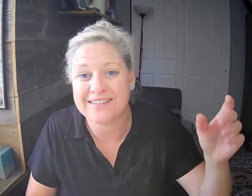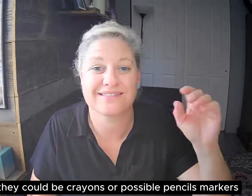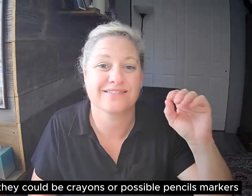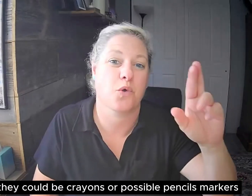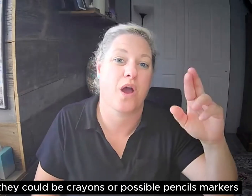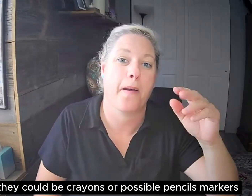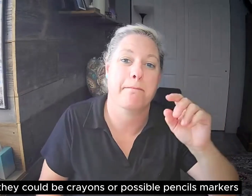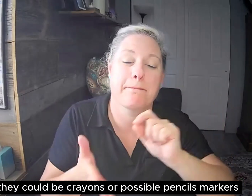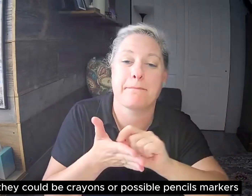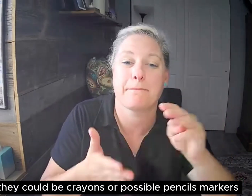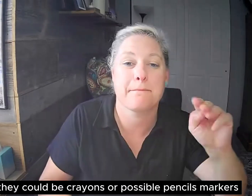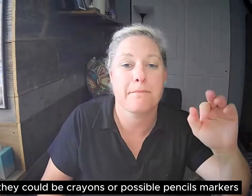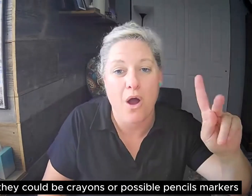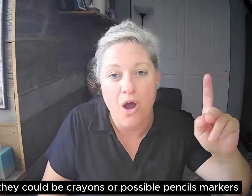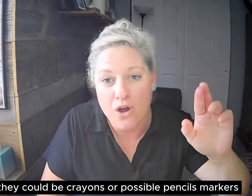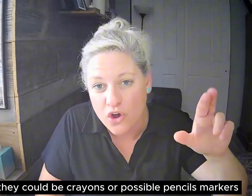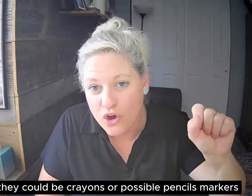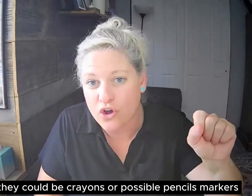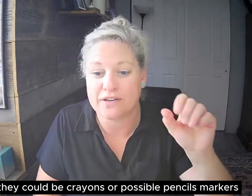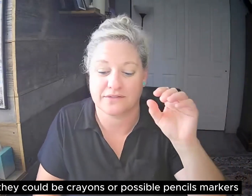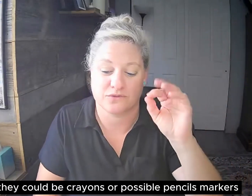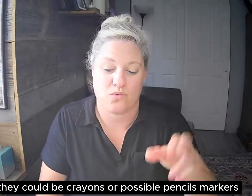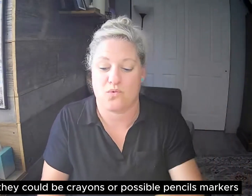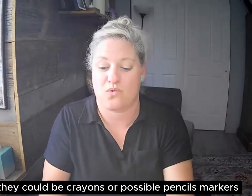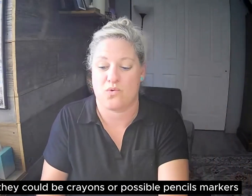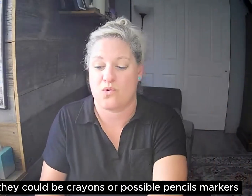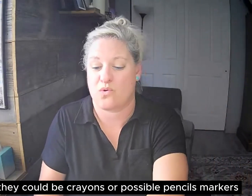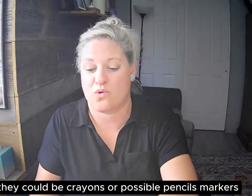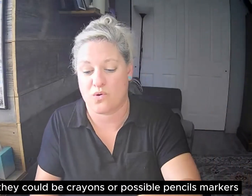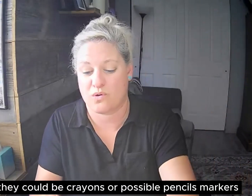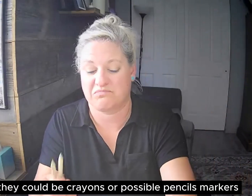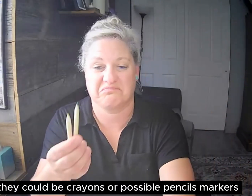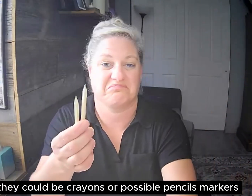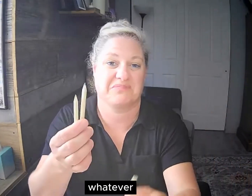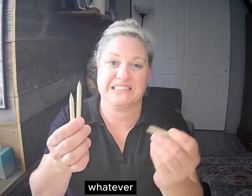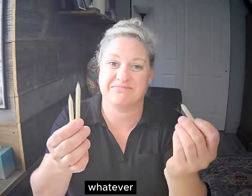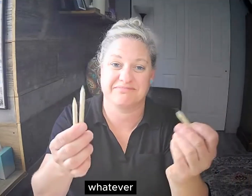Or they could be crayons or possible pencils, markers, whatever.